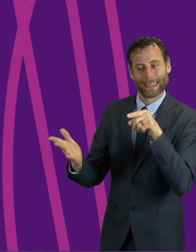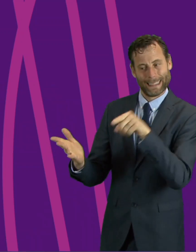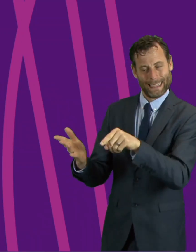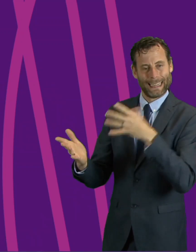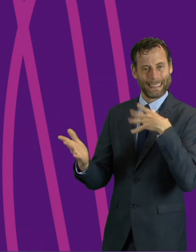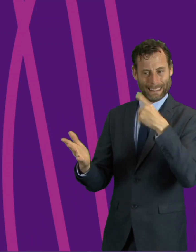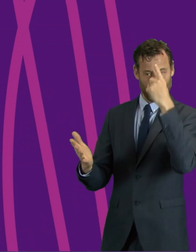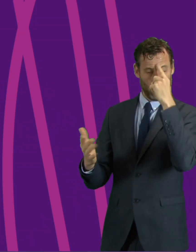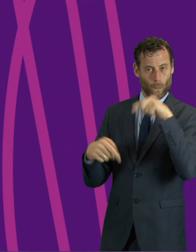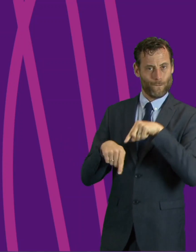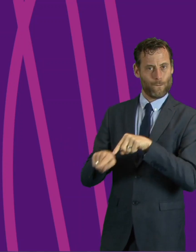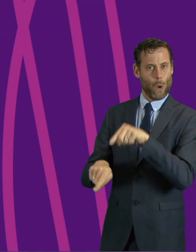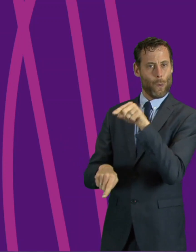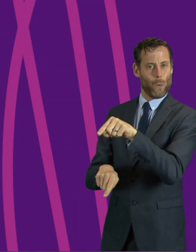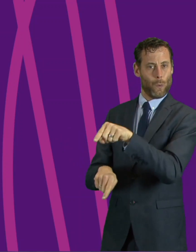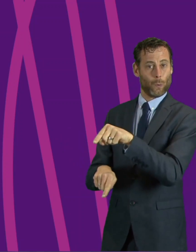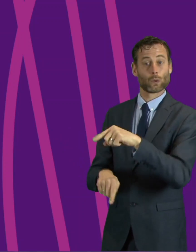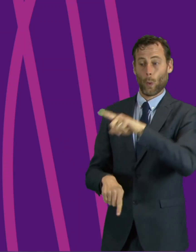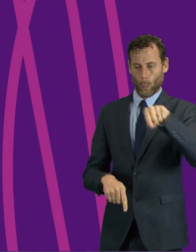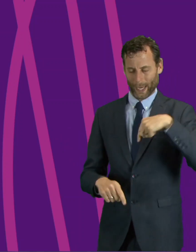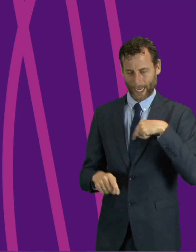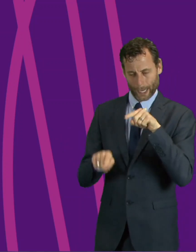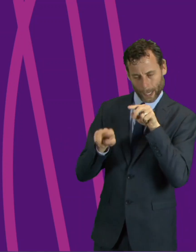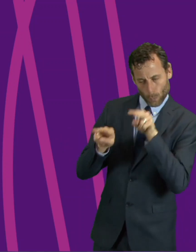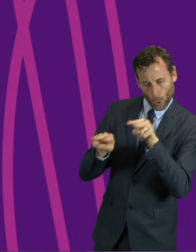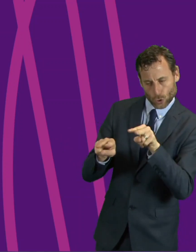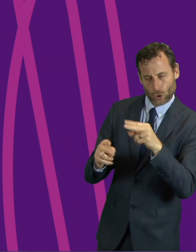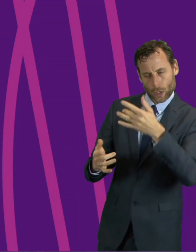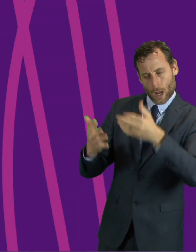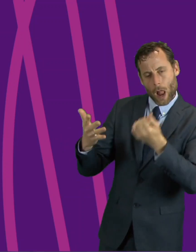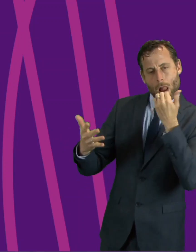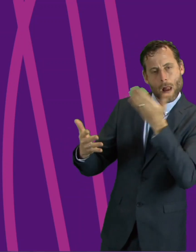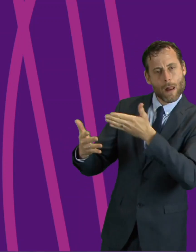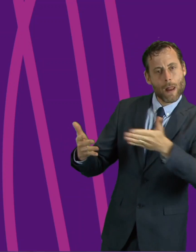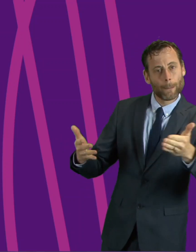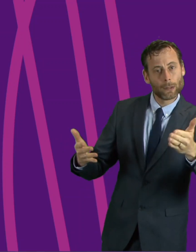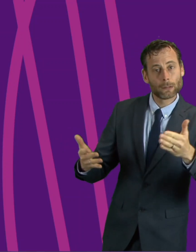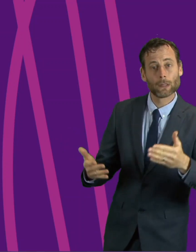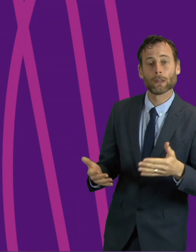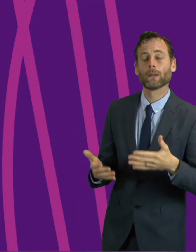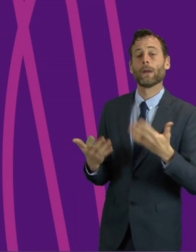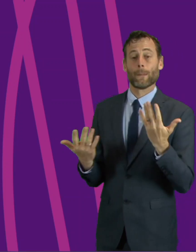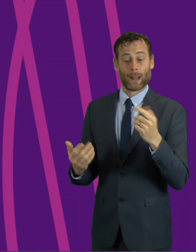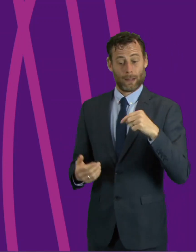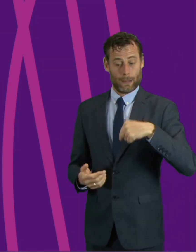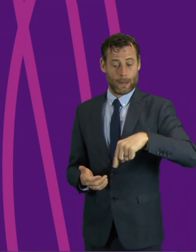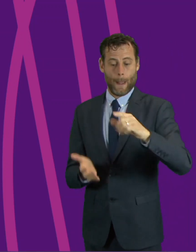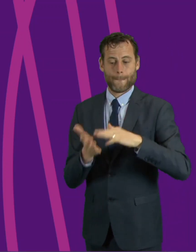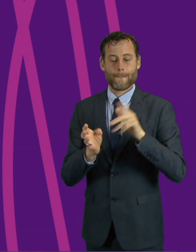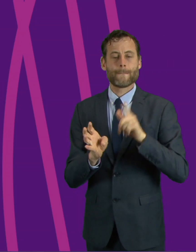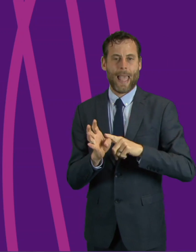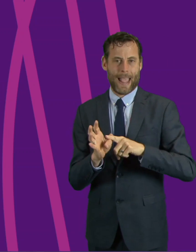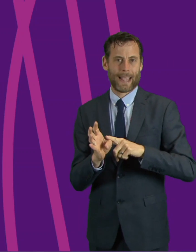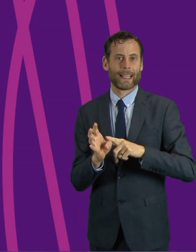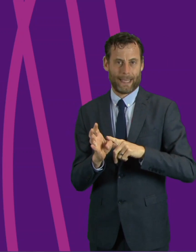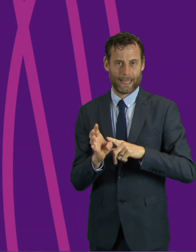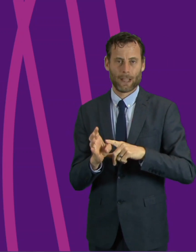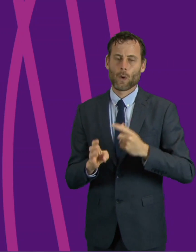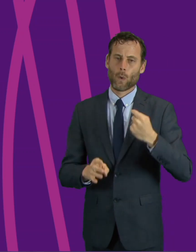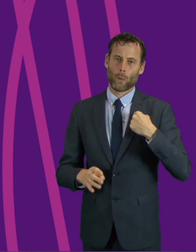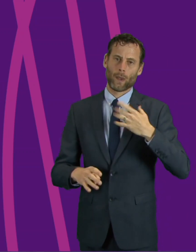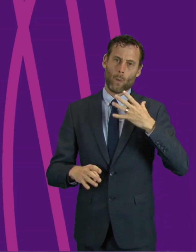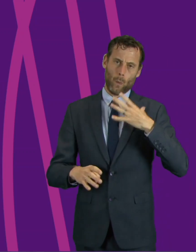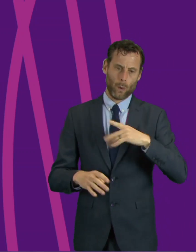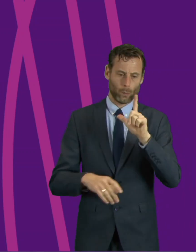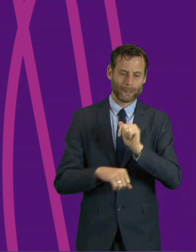and the Health Secretary are scrutinising very closely as we go through this month, because as I said the other day, we intend to have the capacity for